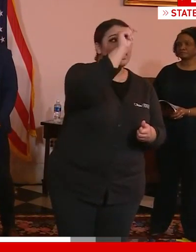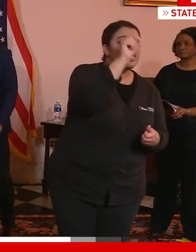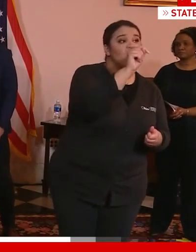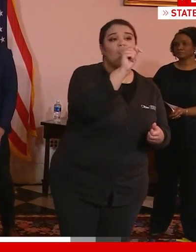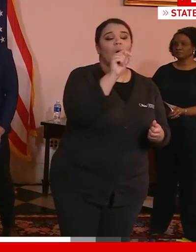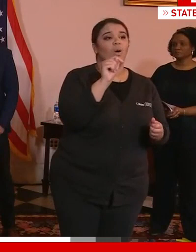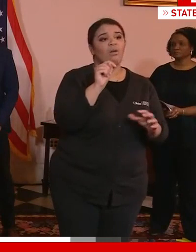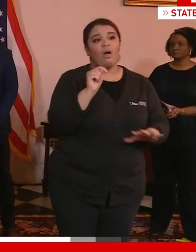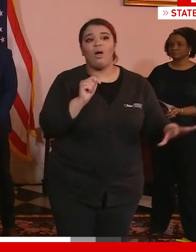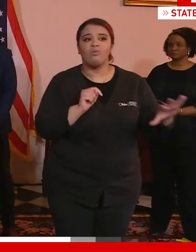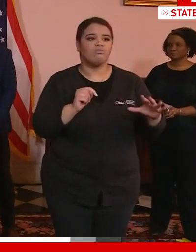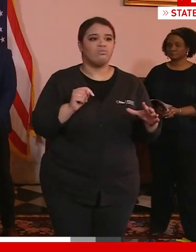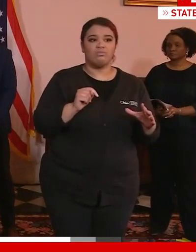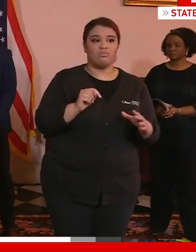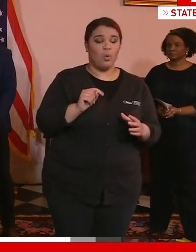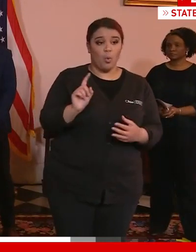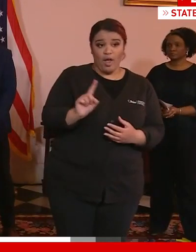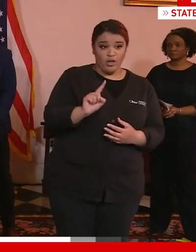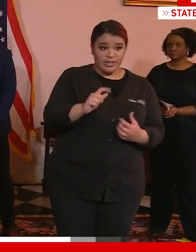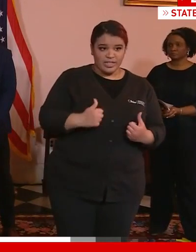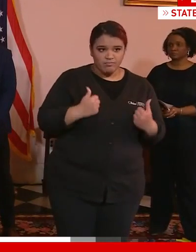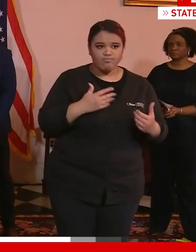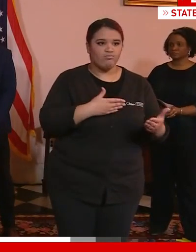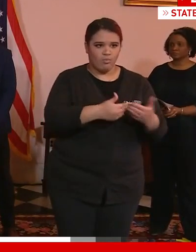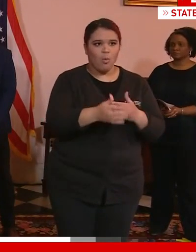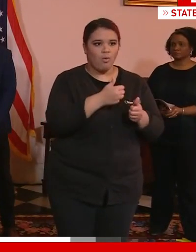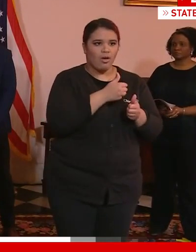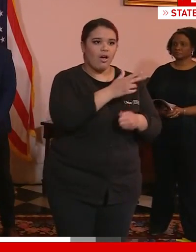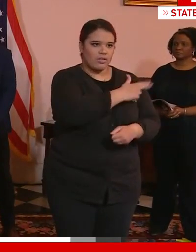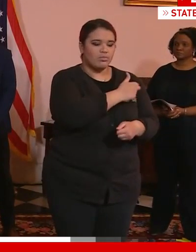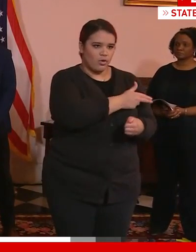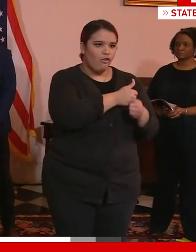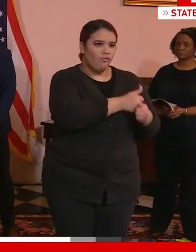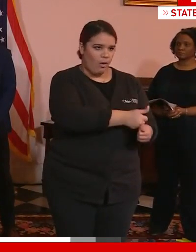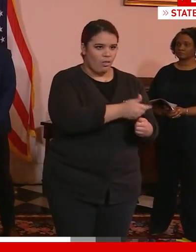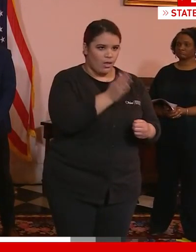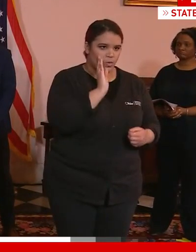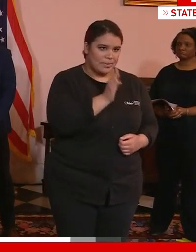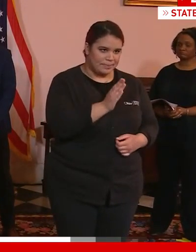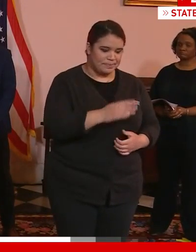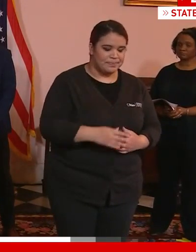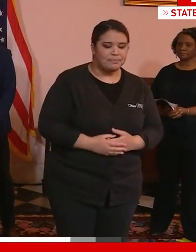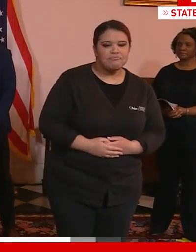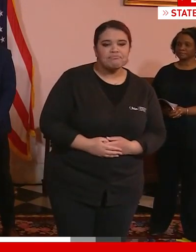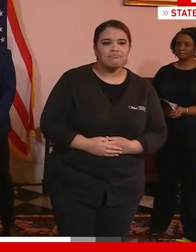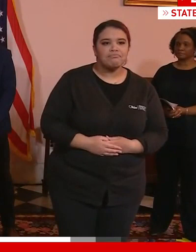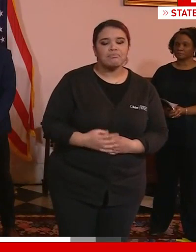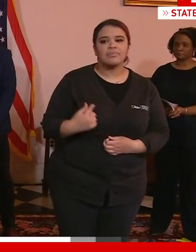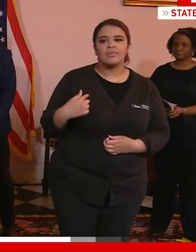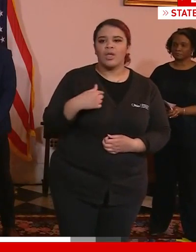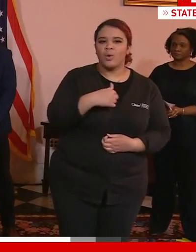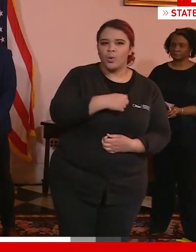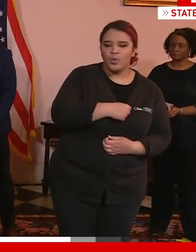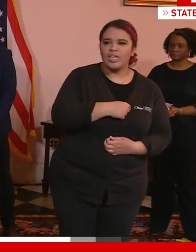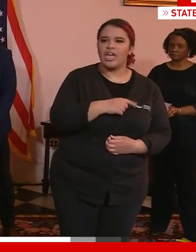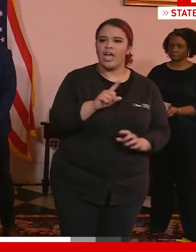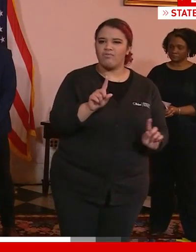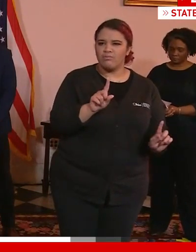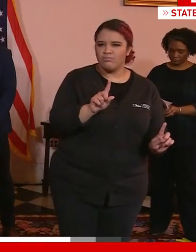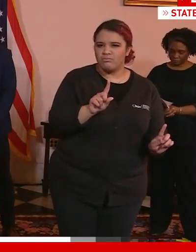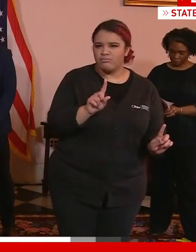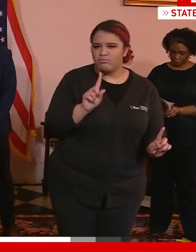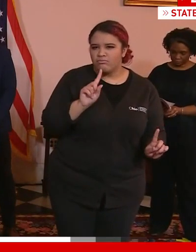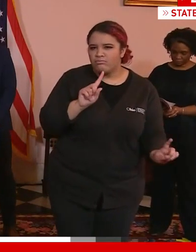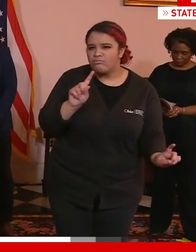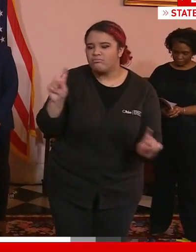of learned organizations like the American College of Surgeons and other groups that have given a great deal of scholarly